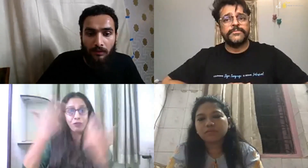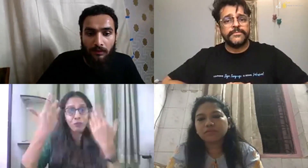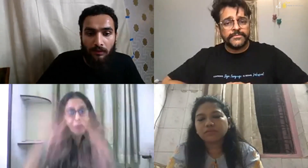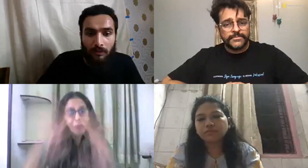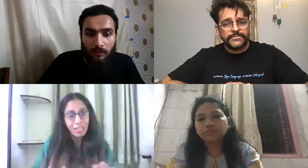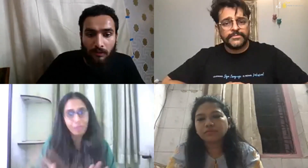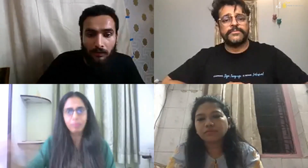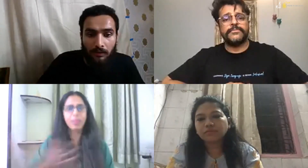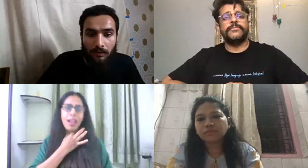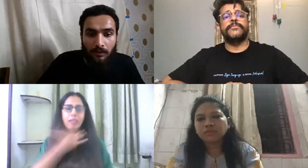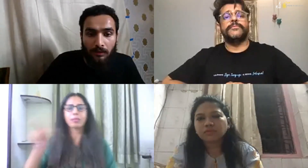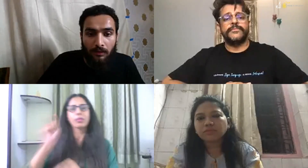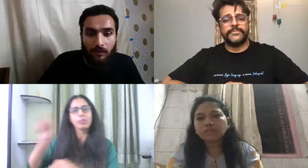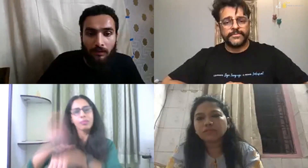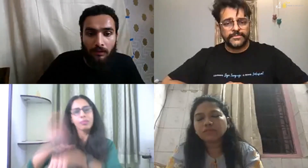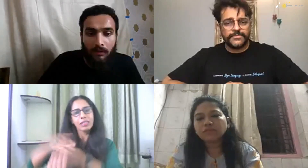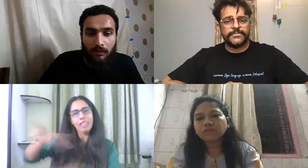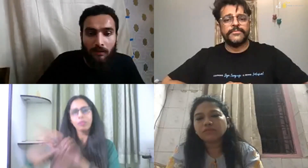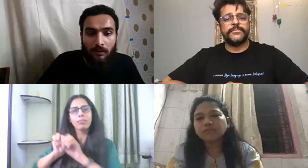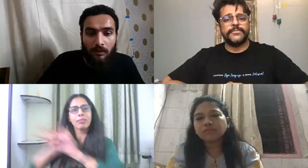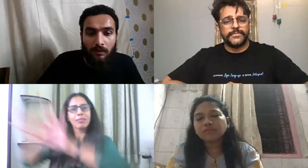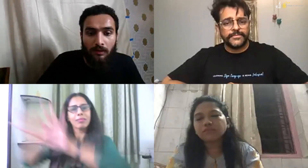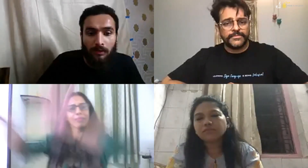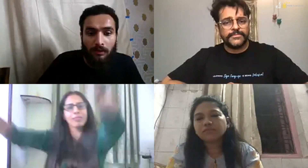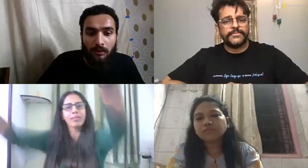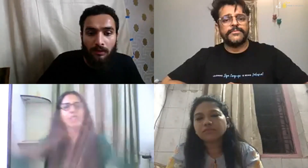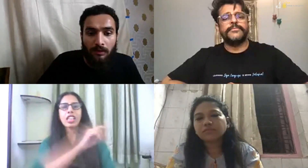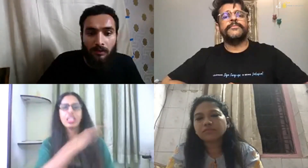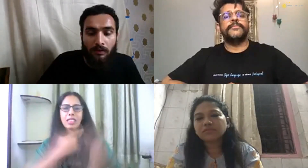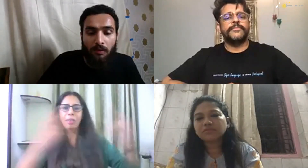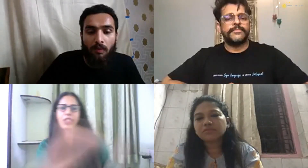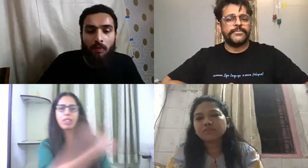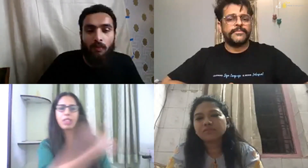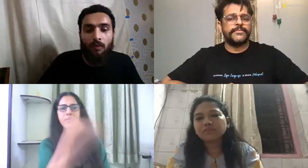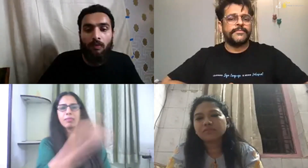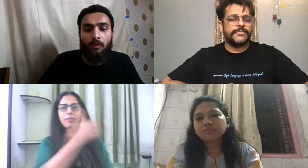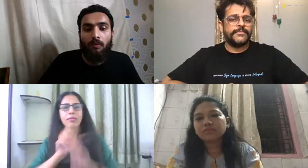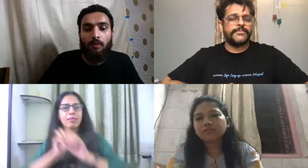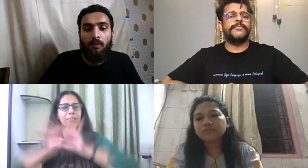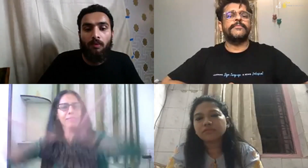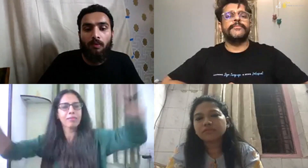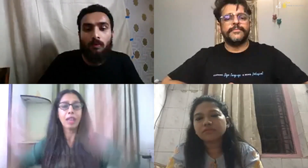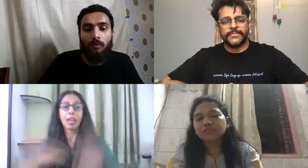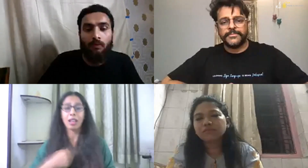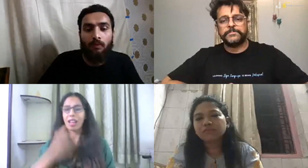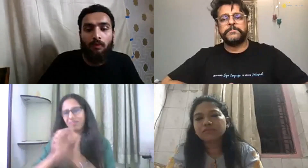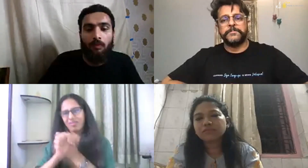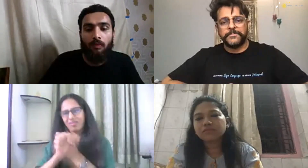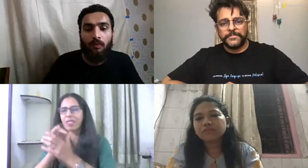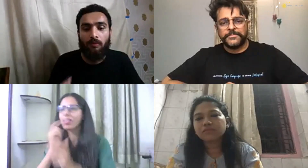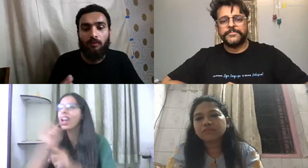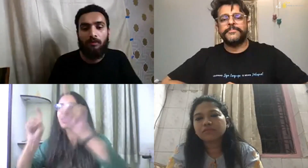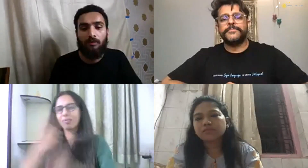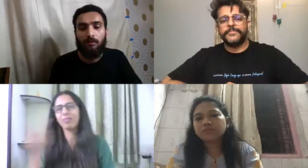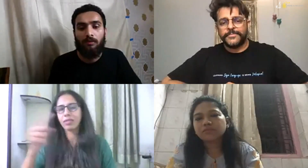continue. But when later on that they thought that yeah, she is doing great work.